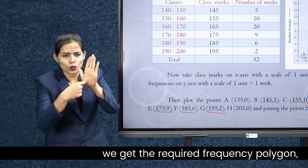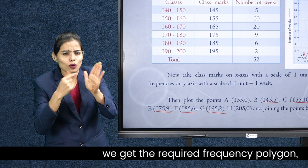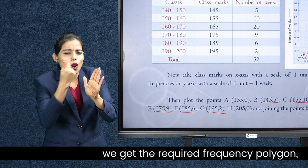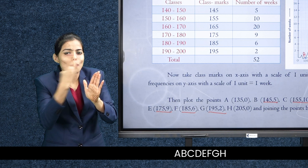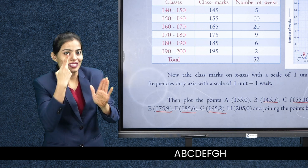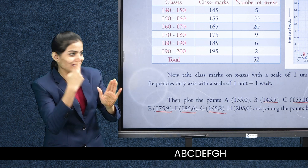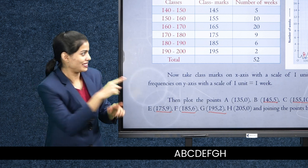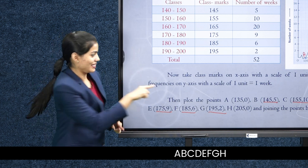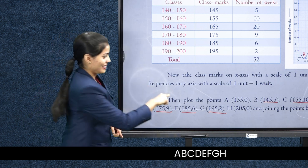A,